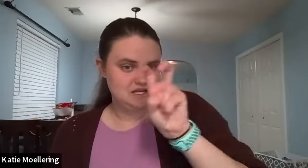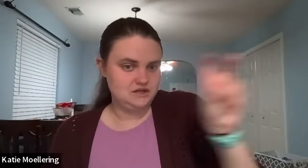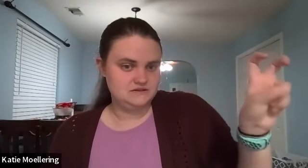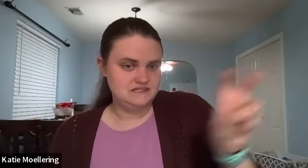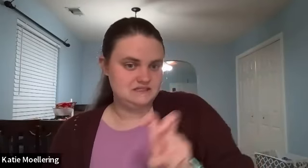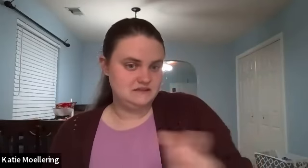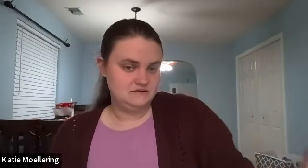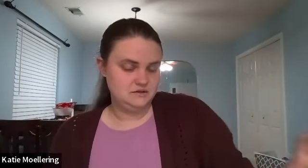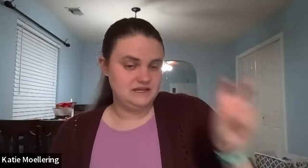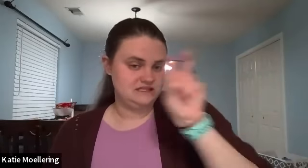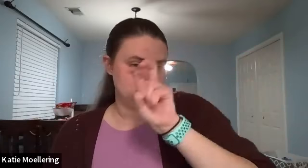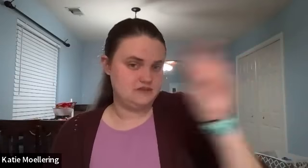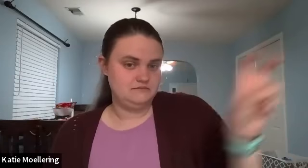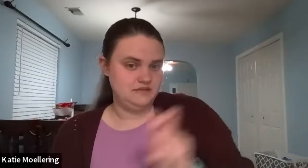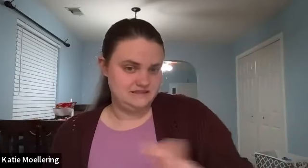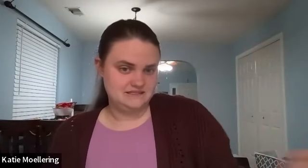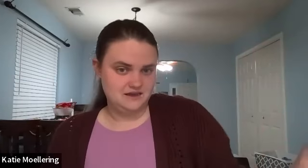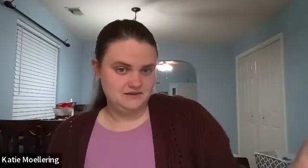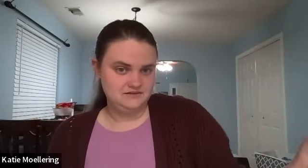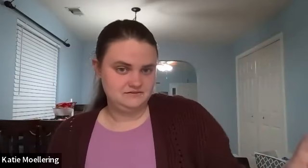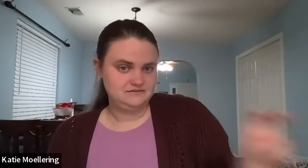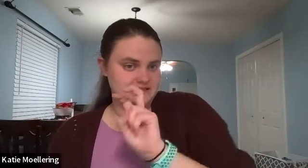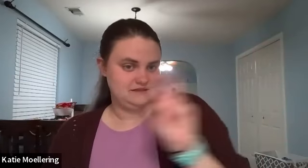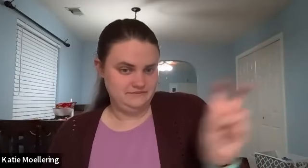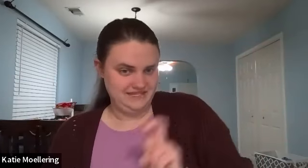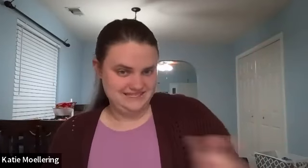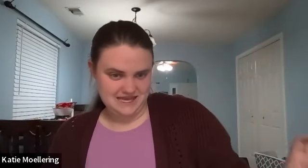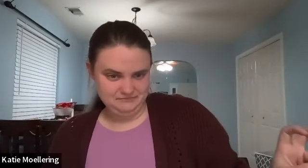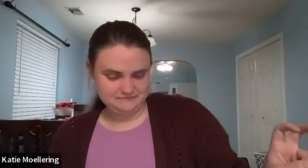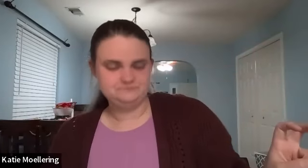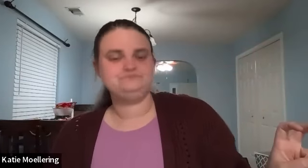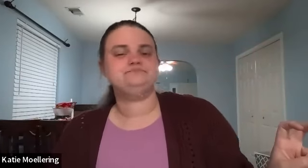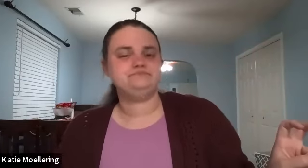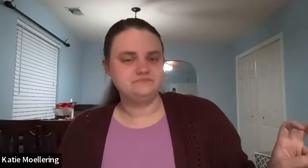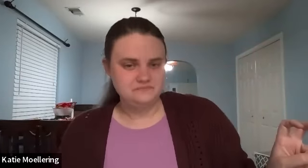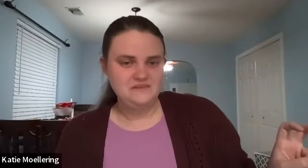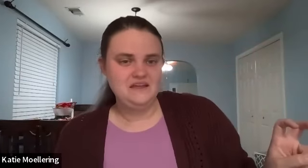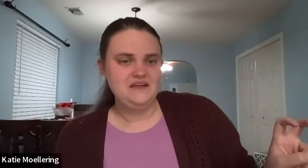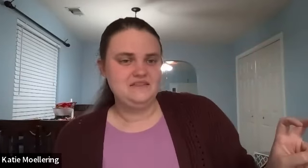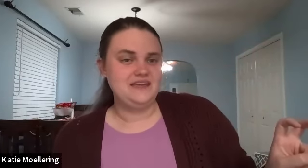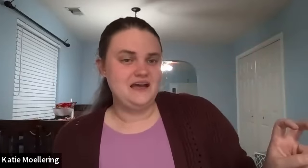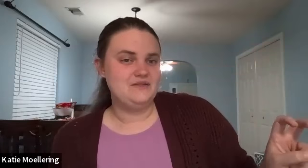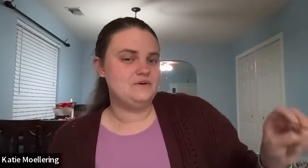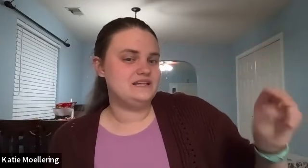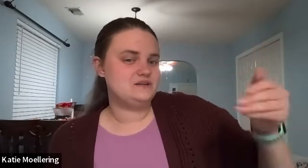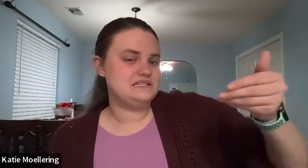you go Z, you make a Z with it, pizza, pizza. The other one is going to